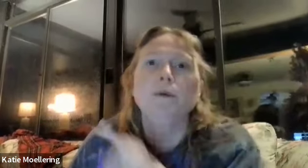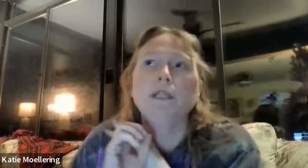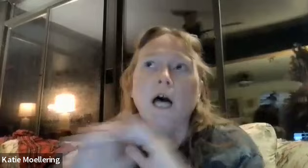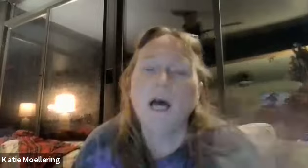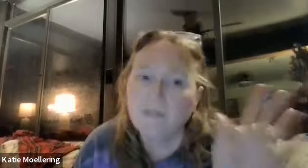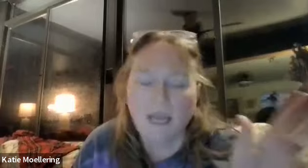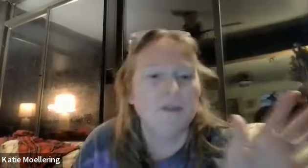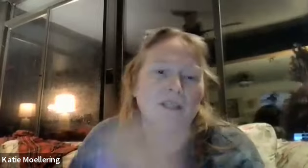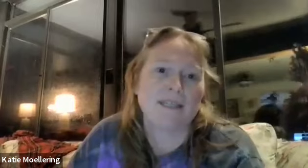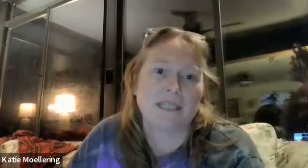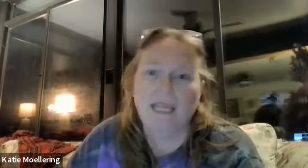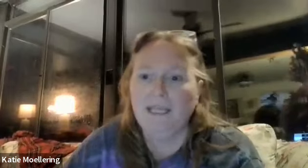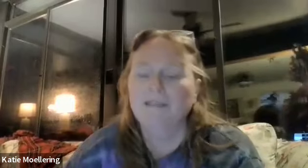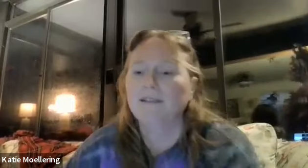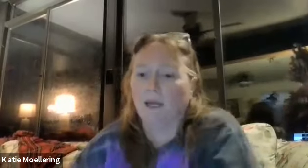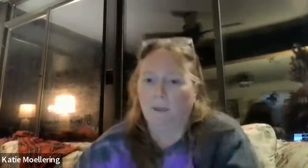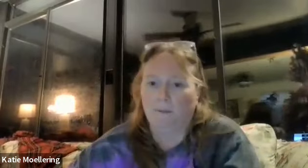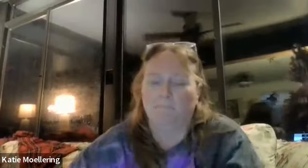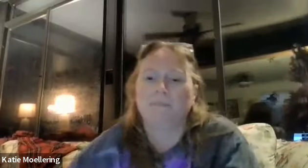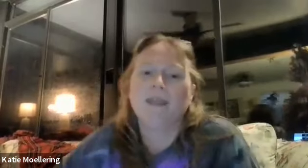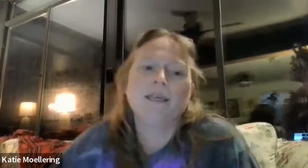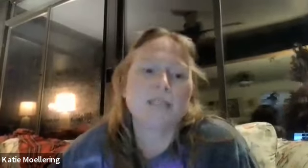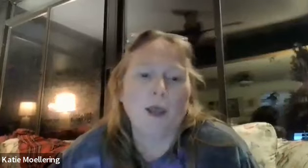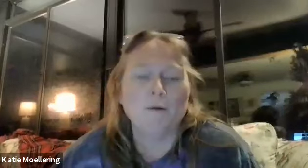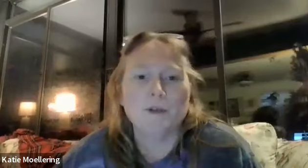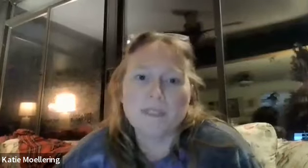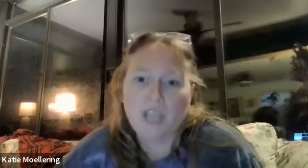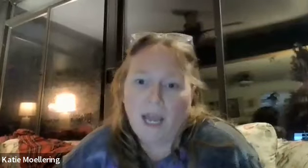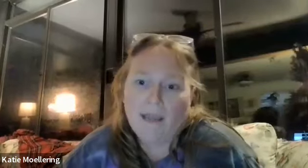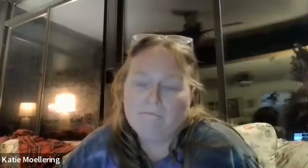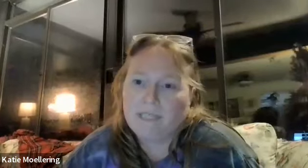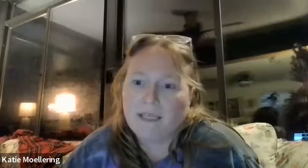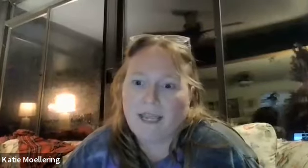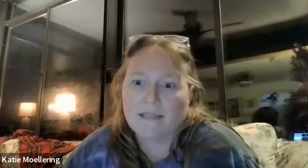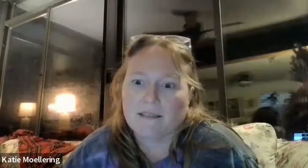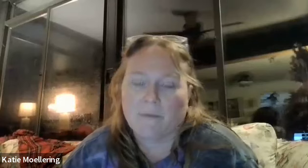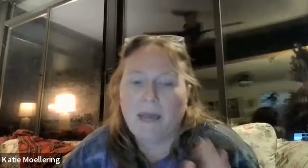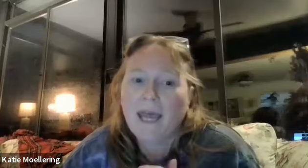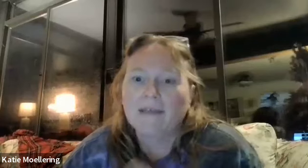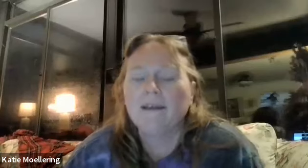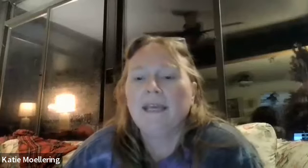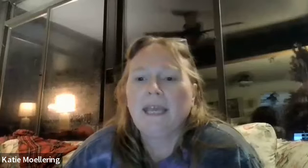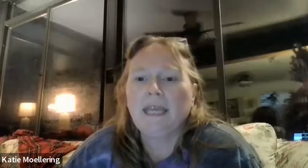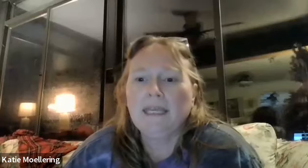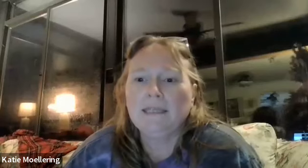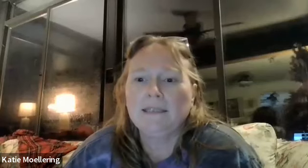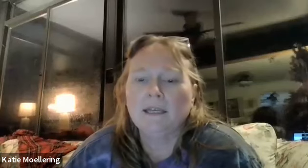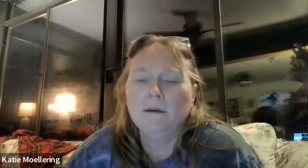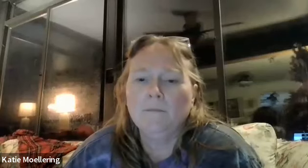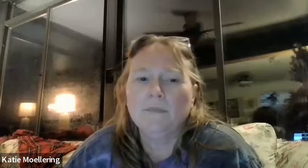would love to have you in class again. So don't be shy to ask to come back. And there